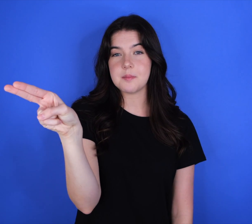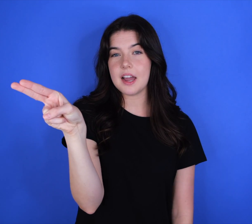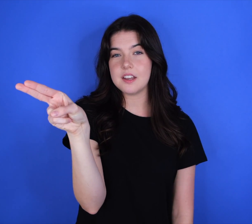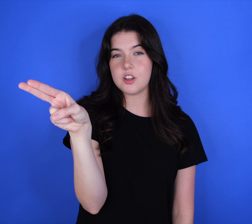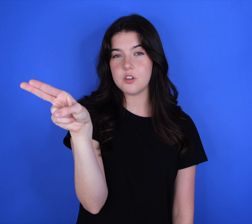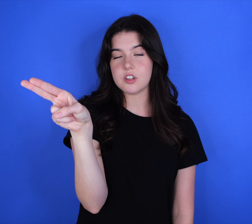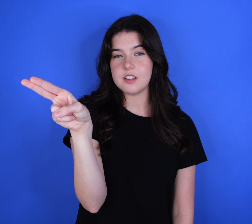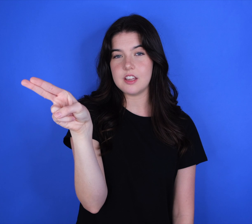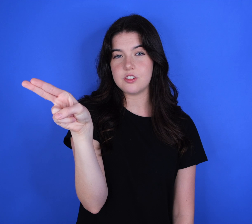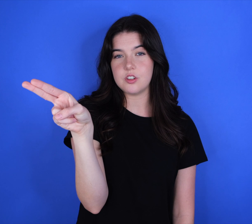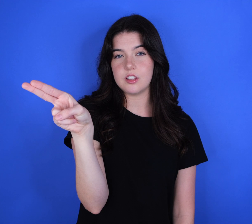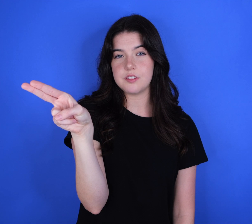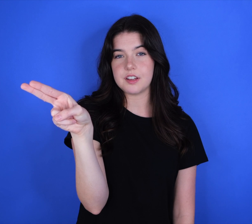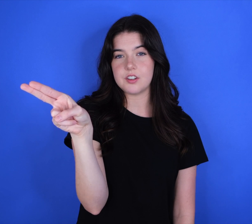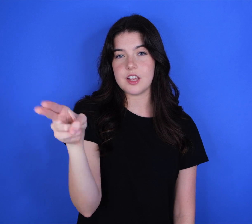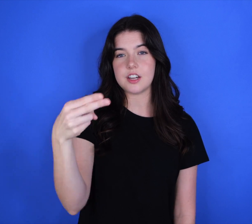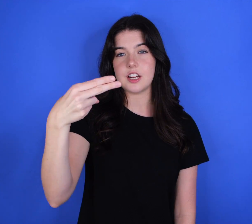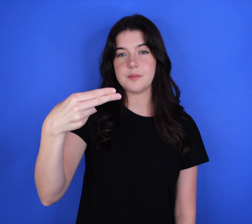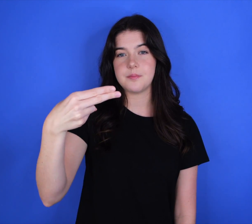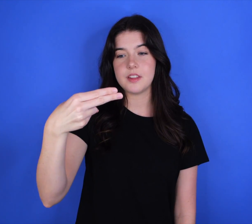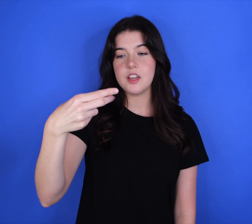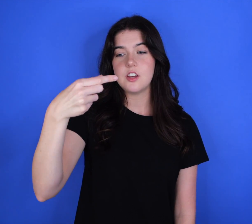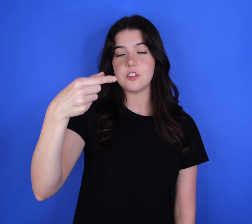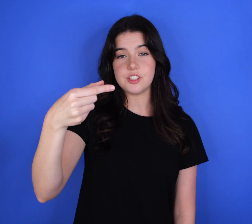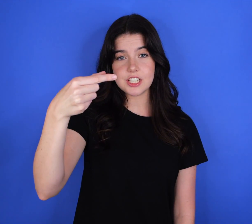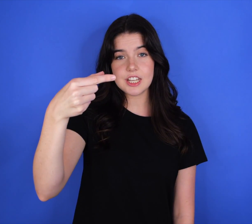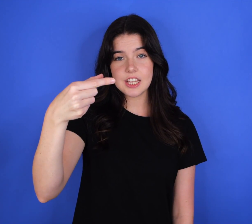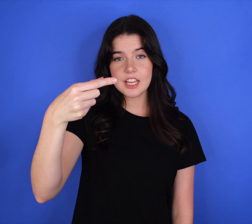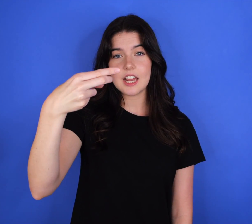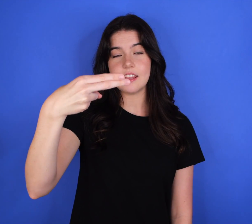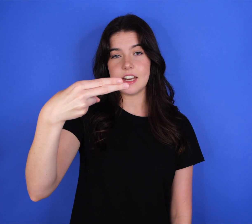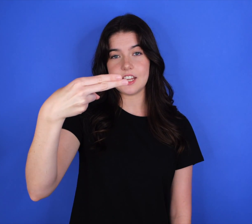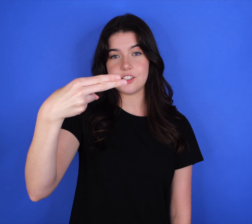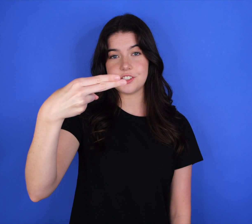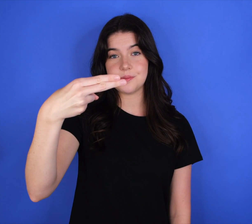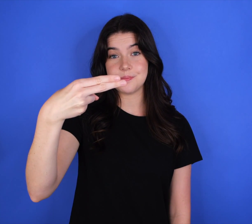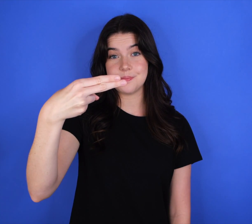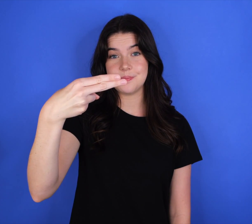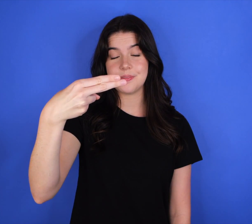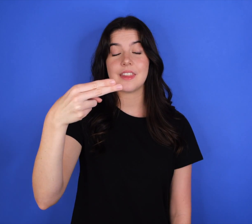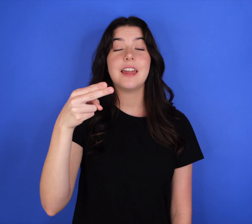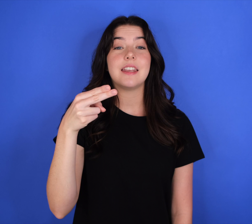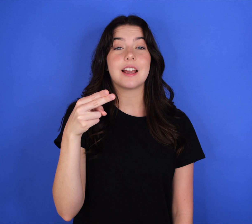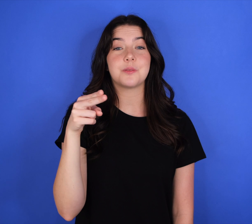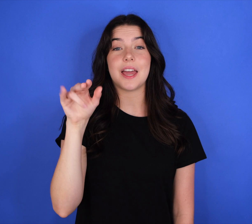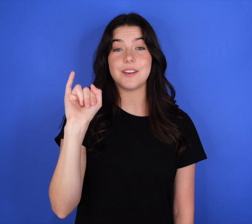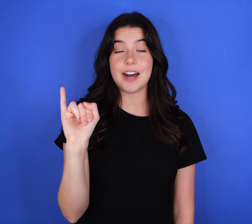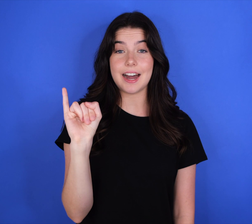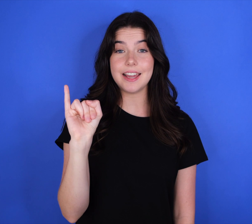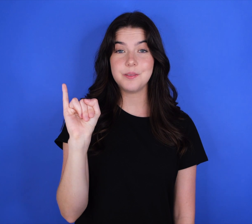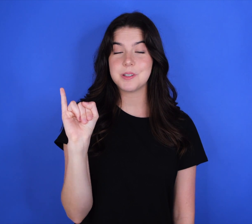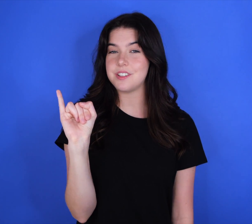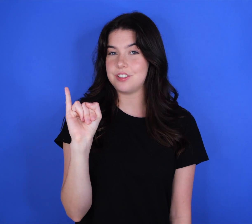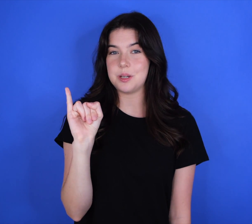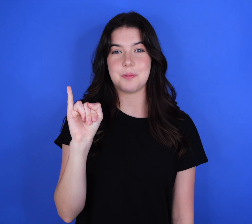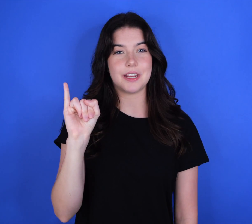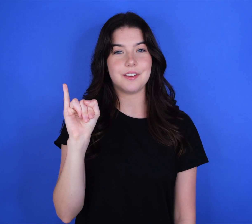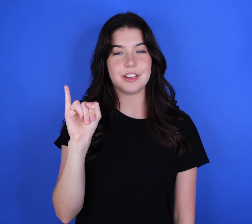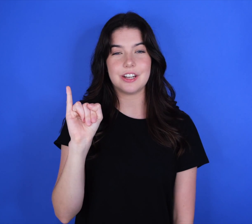kind of goes on these 2 little fingers down here. So G and then H. Next we have I, which is just your pinky finger in